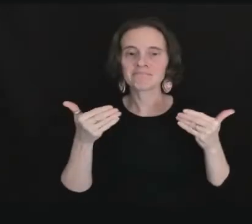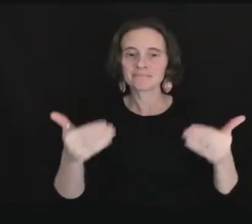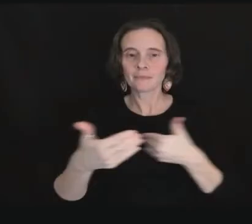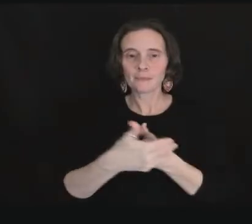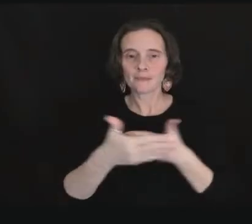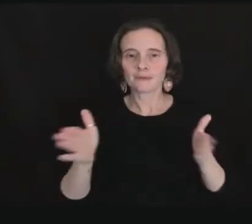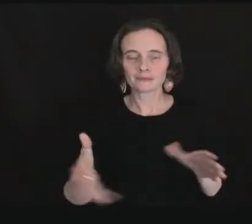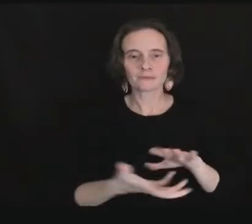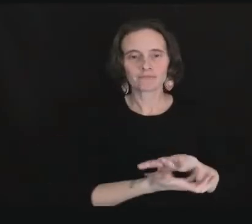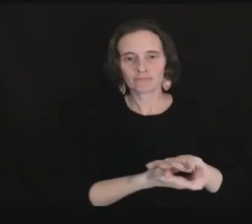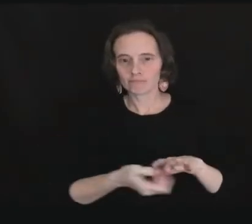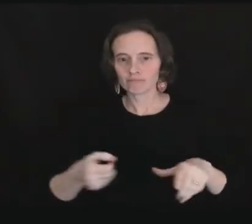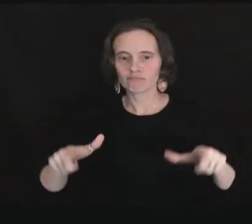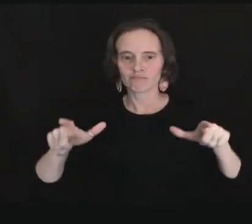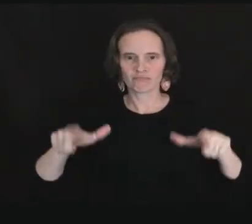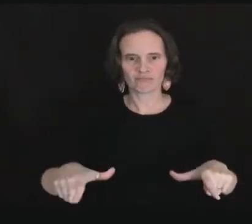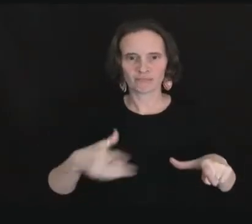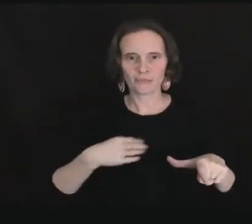Open the box.